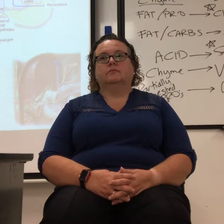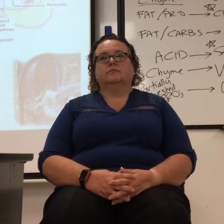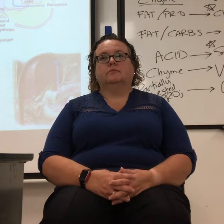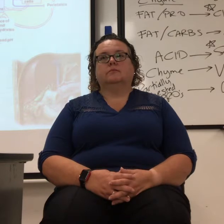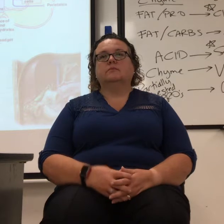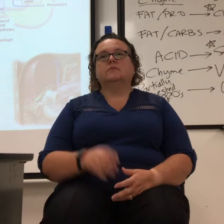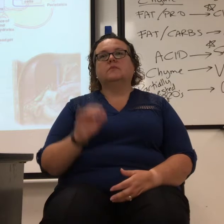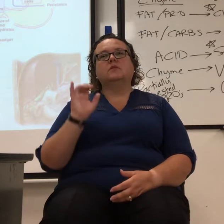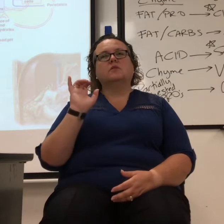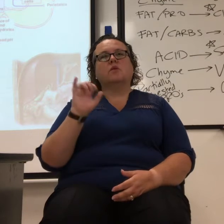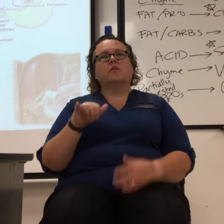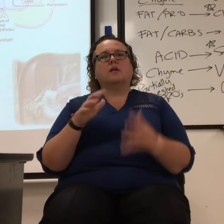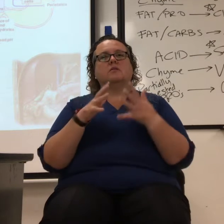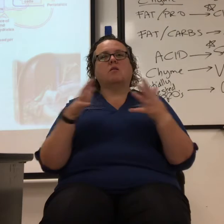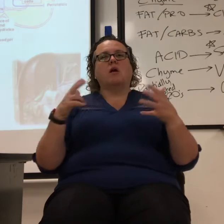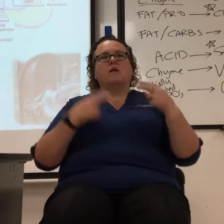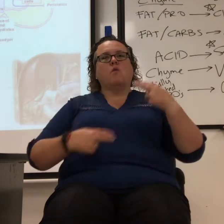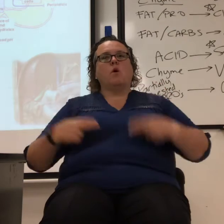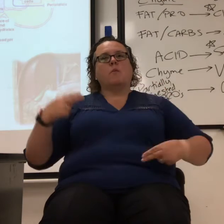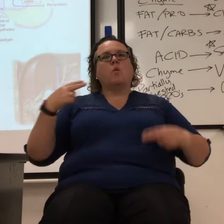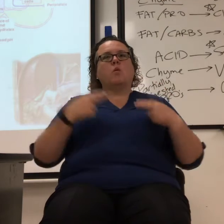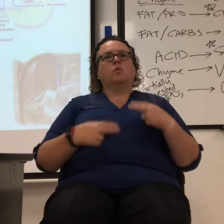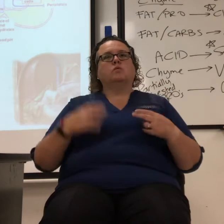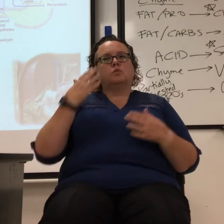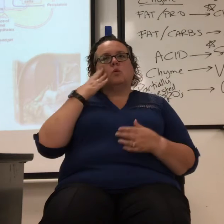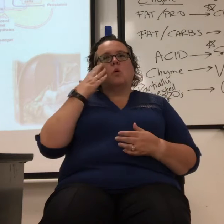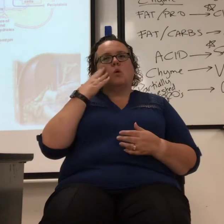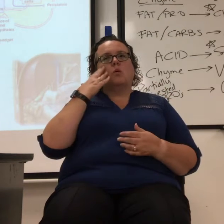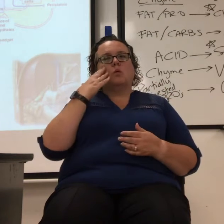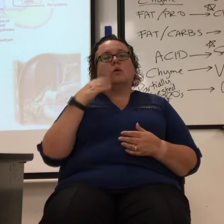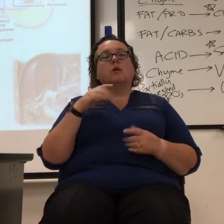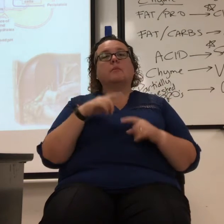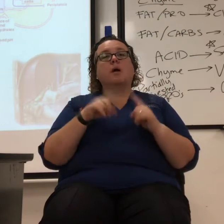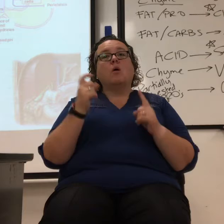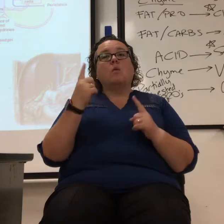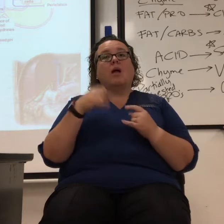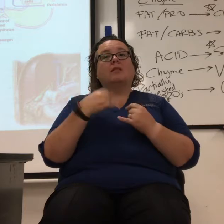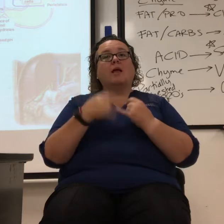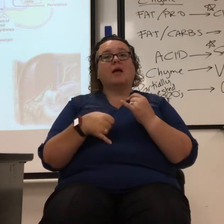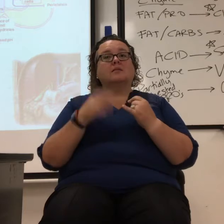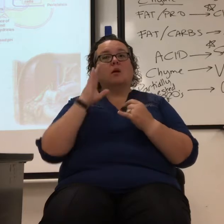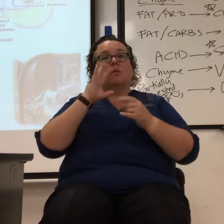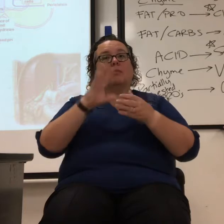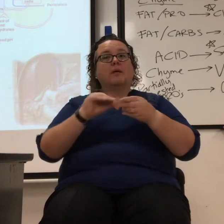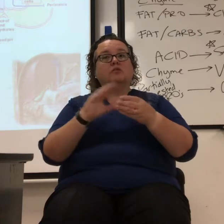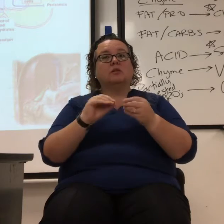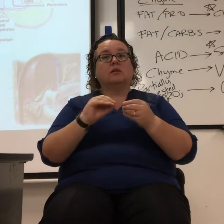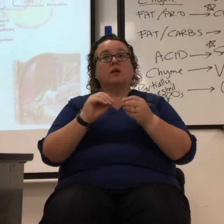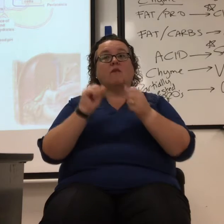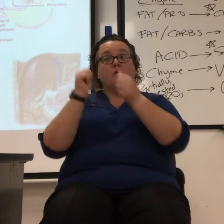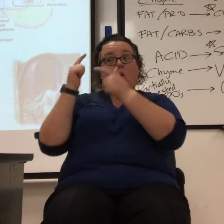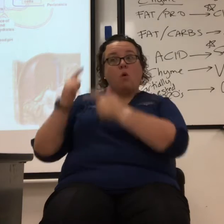So that's a lot of hormonal stuff to know. One last thing I'll say about all of these hormones except for